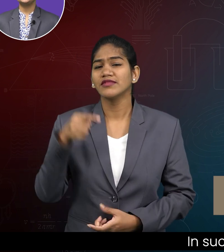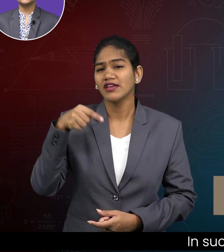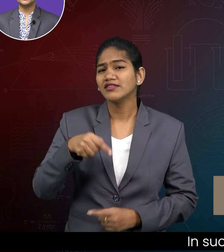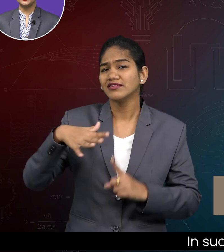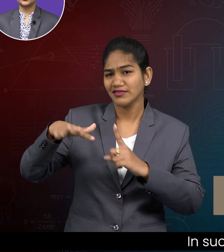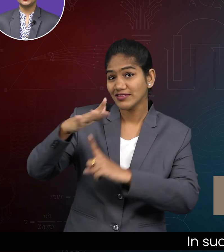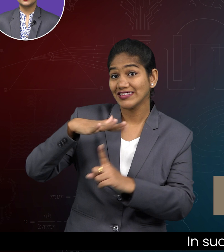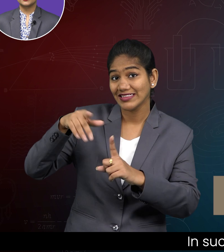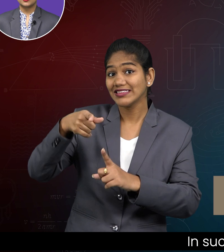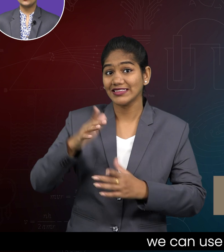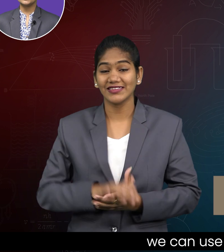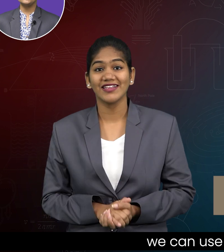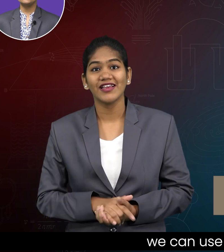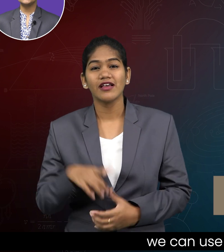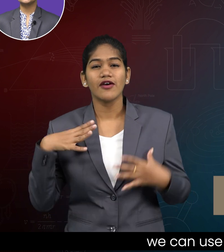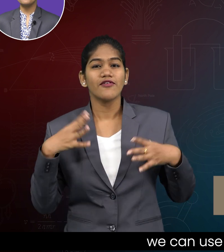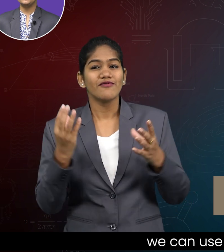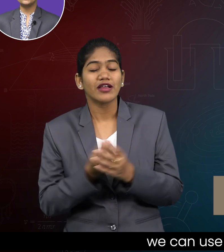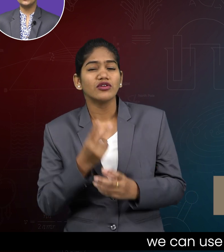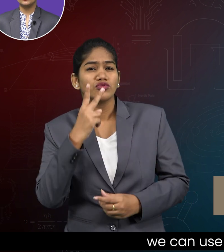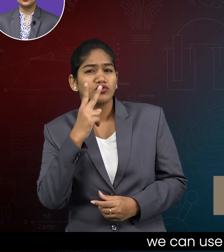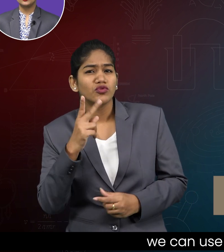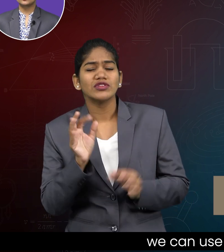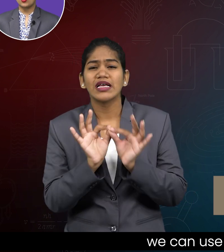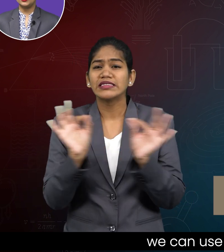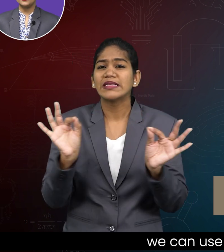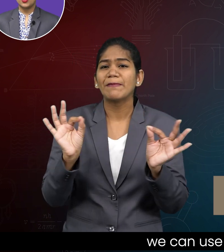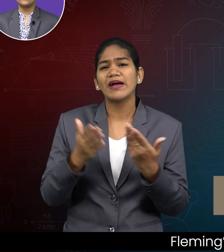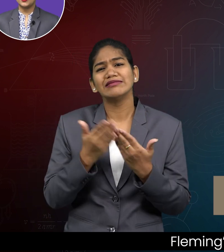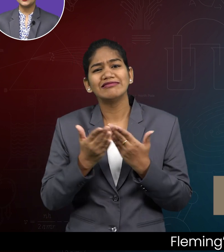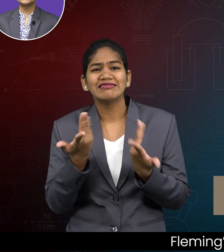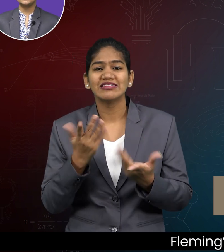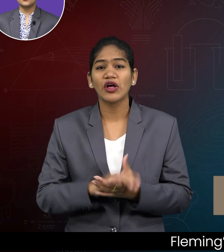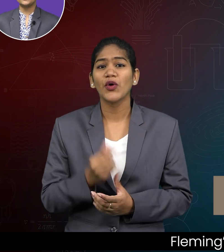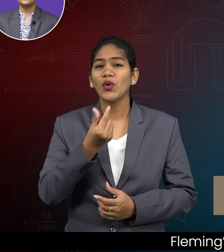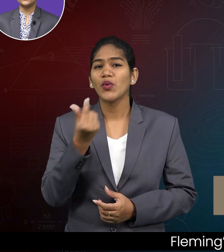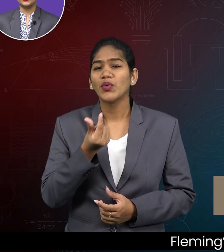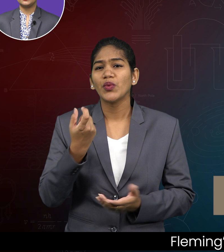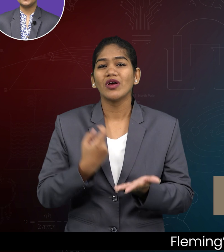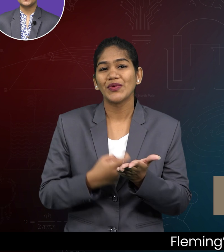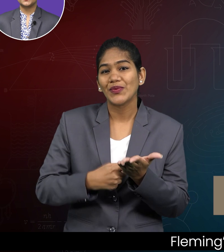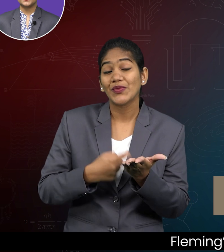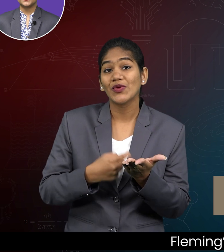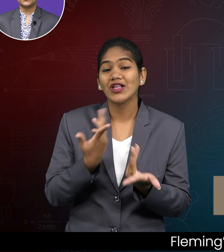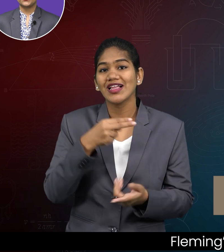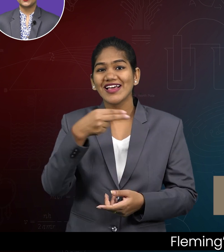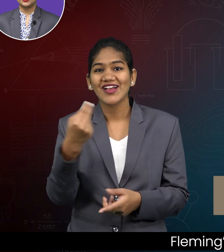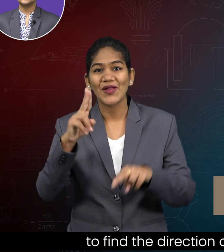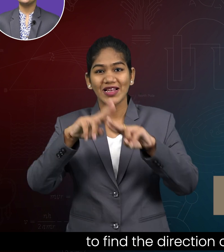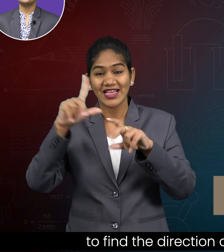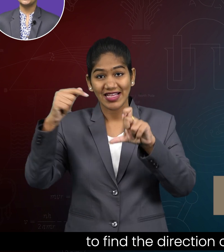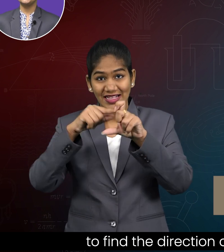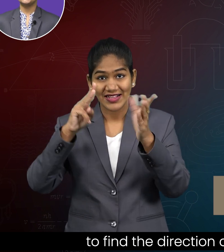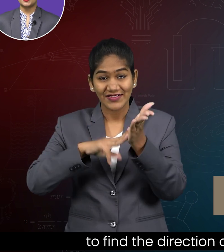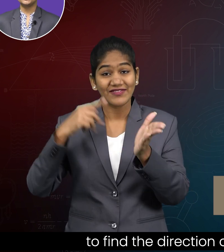In such a condition, we can use a simple rule called Fleming's left-hand rule